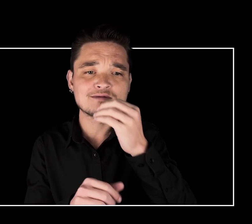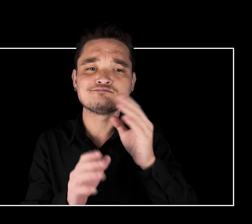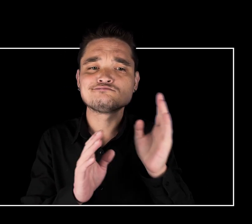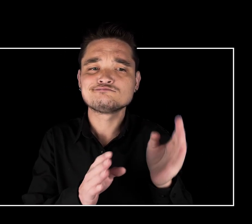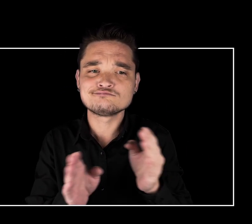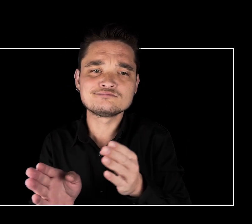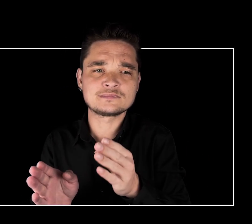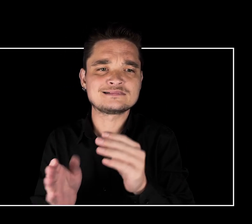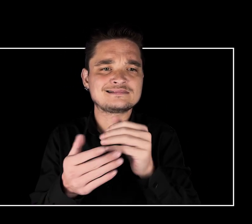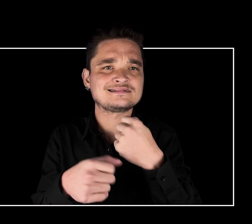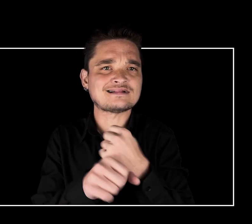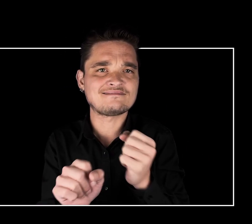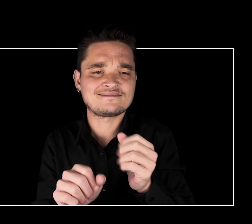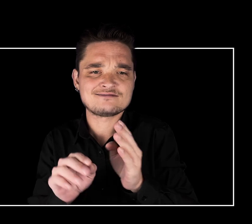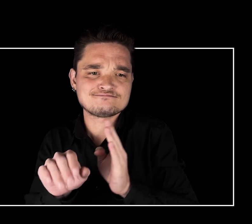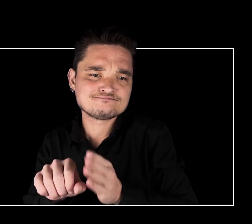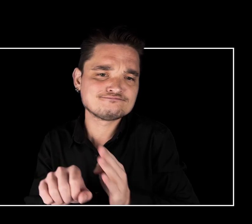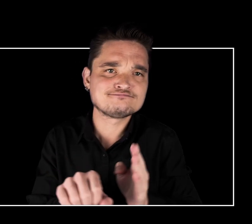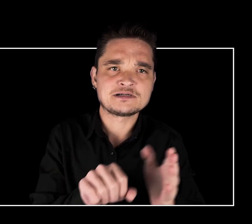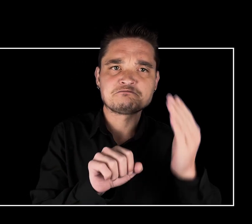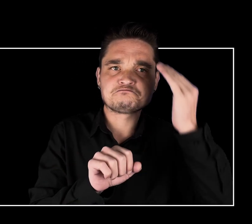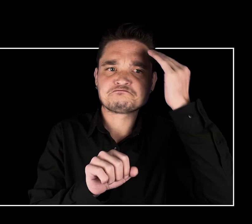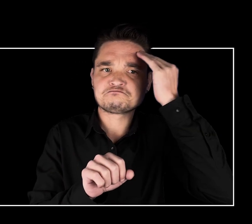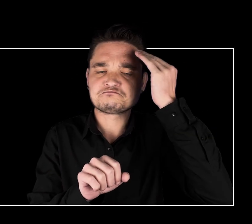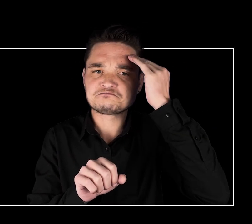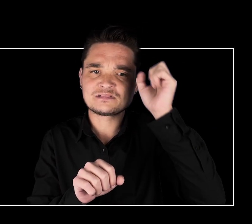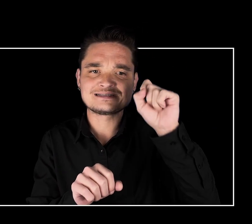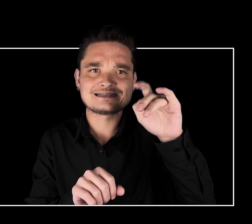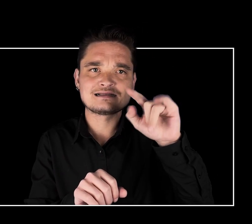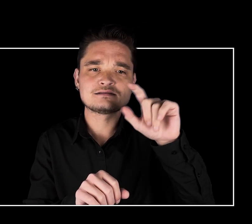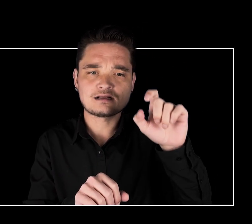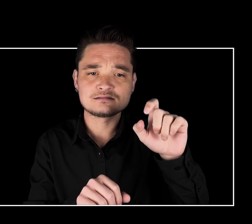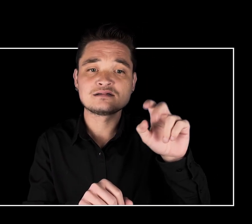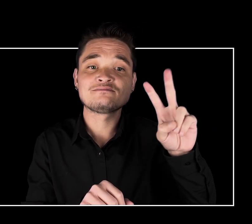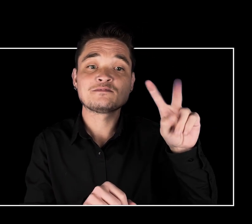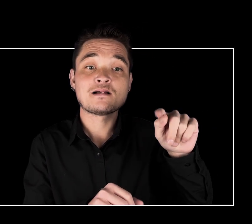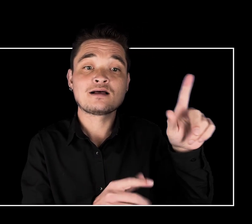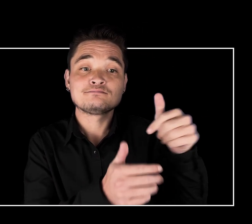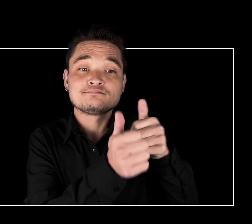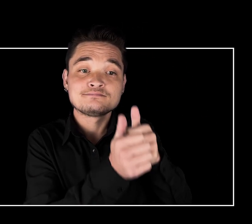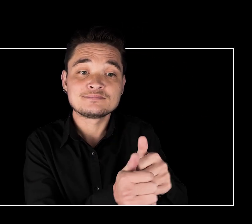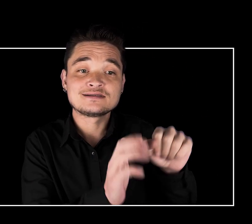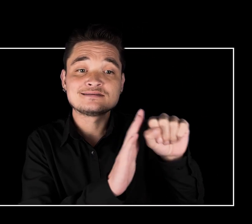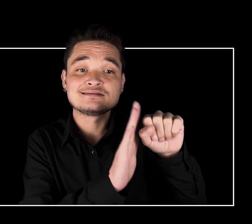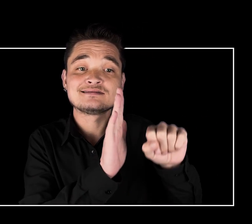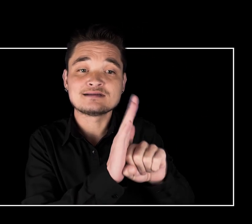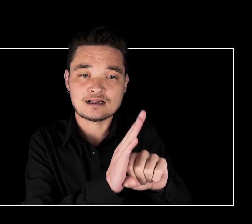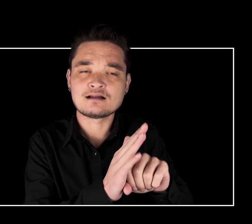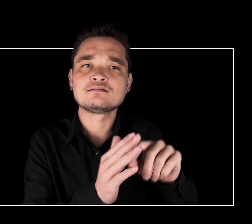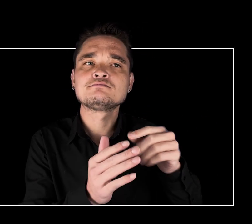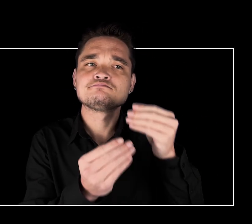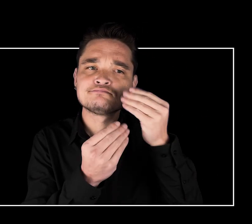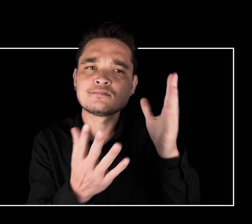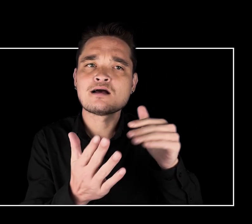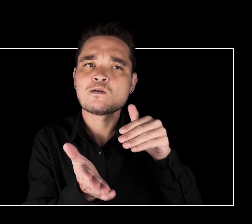and non-flushing potty chairs. Vermont childcare regulations state how often to